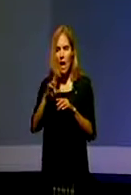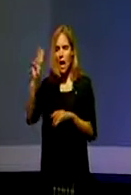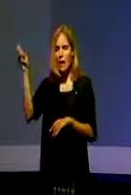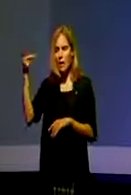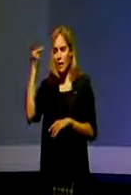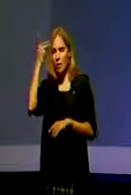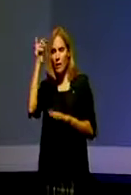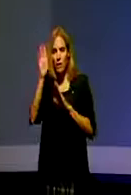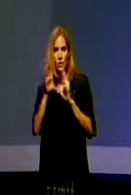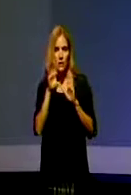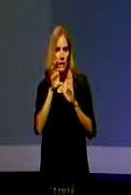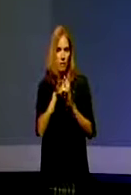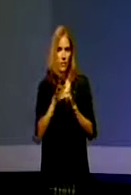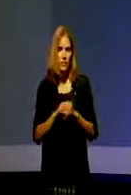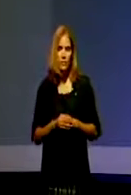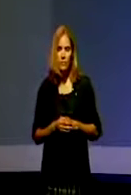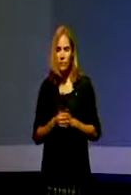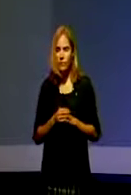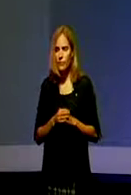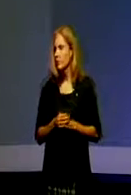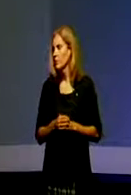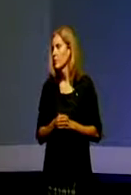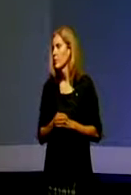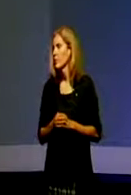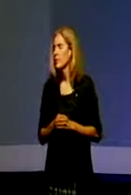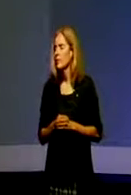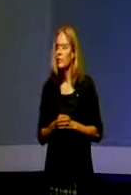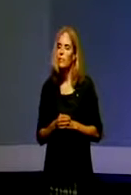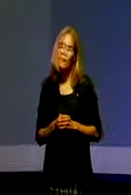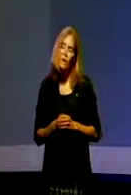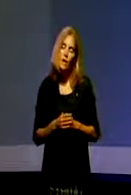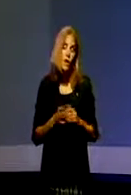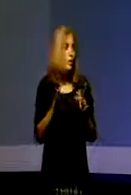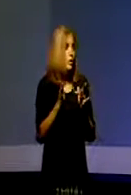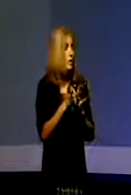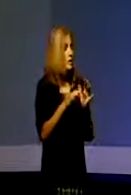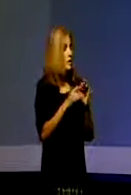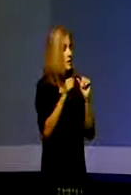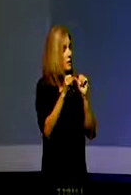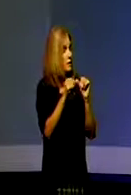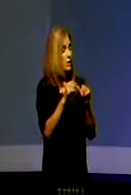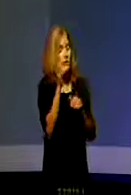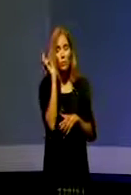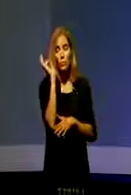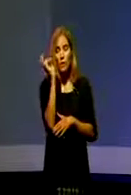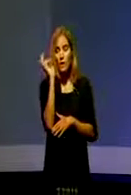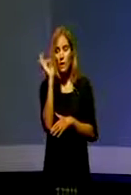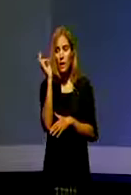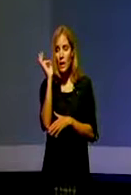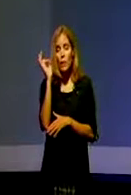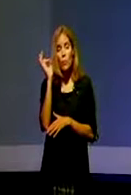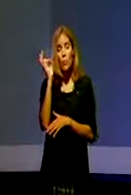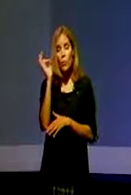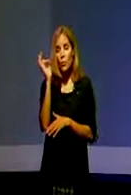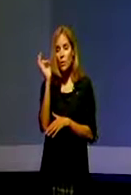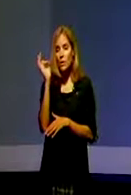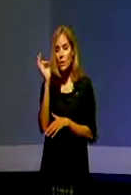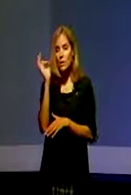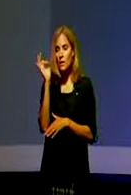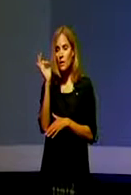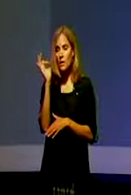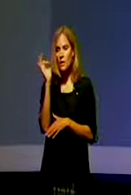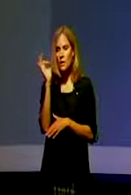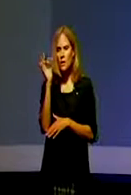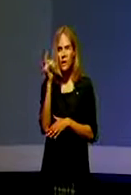political scene. So as Jesus continues to preach and preach in a way that people are